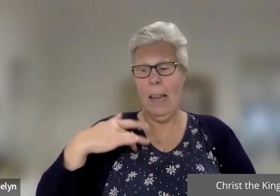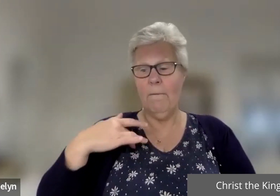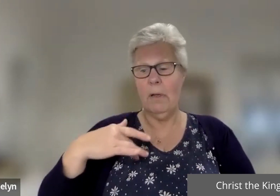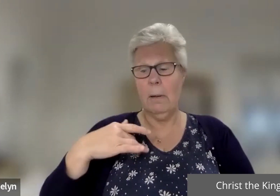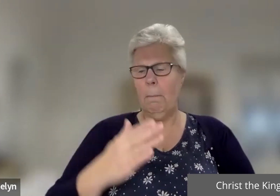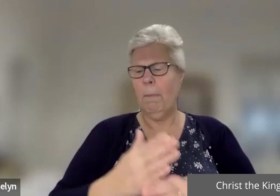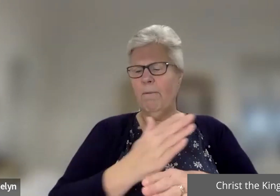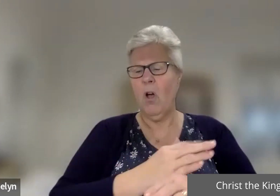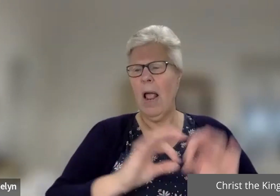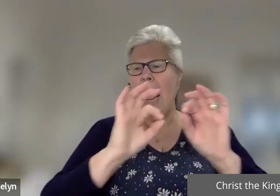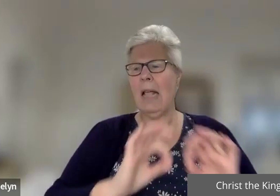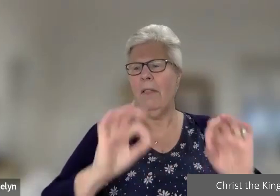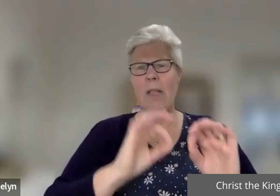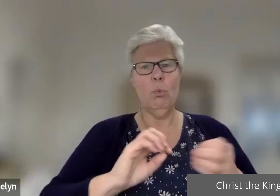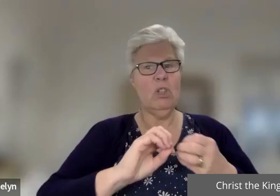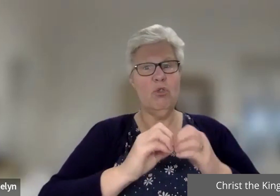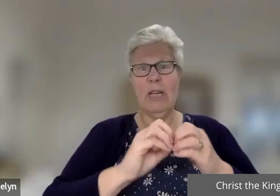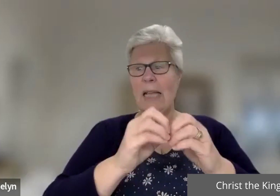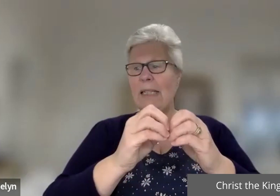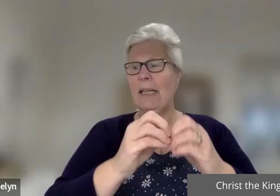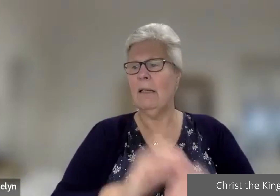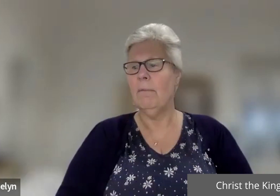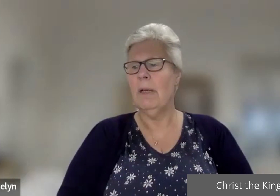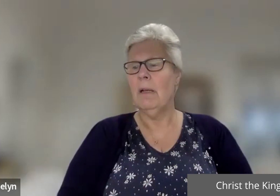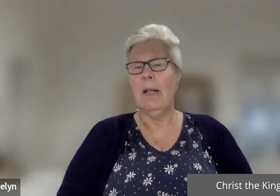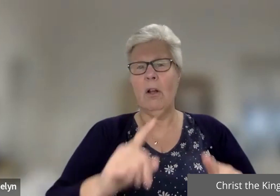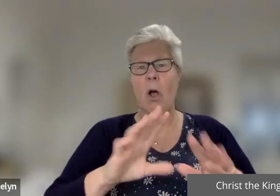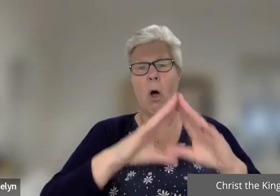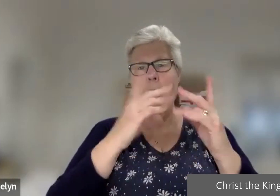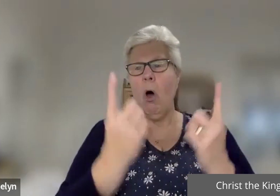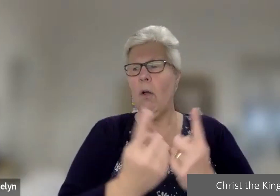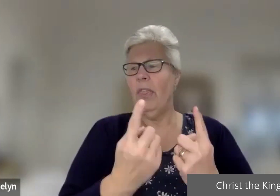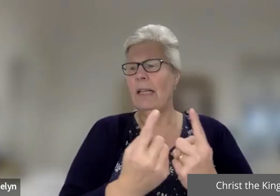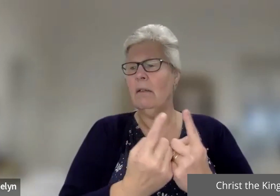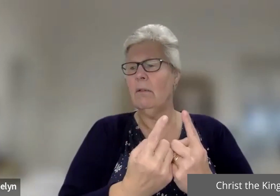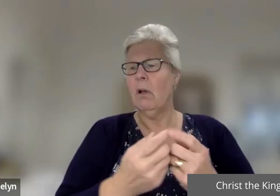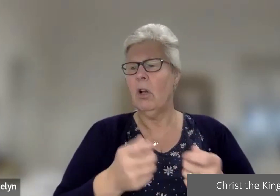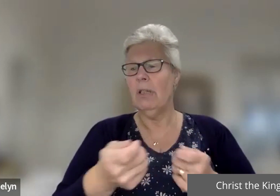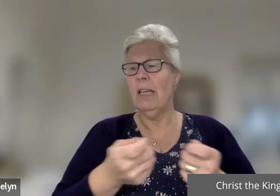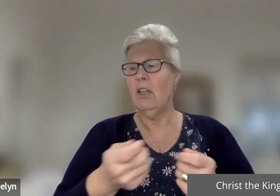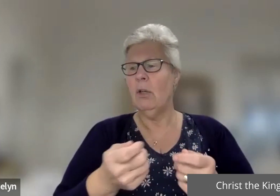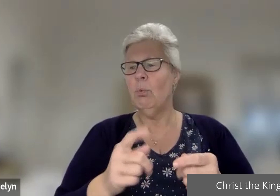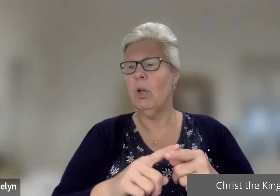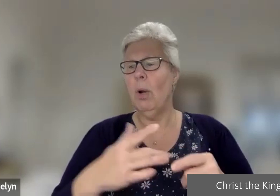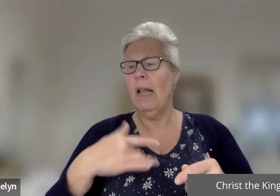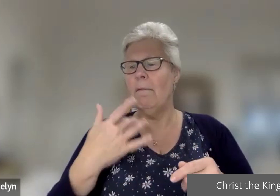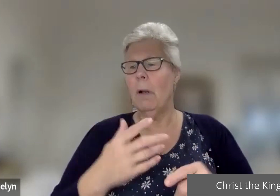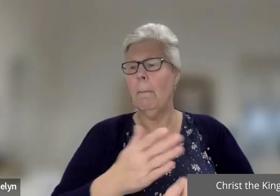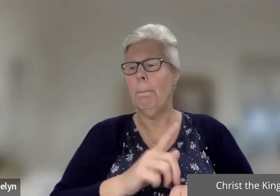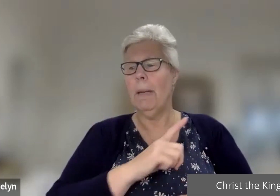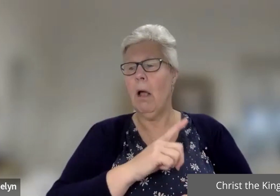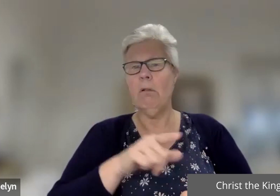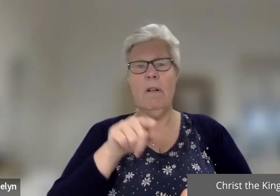Christ lived before anything was created. All things continue to